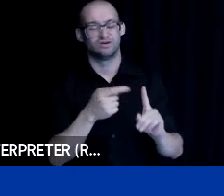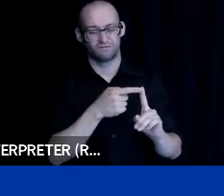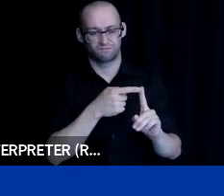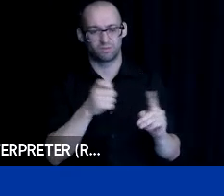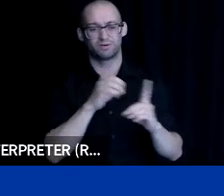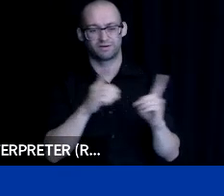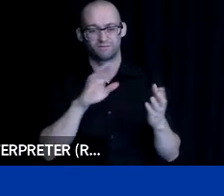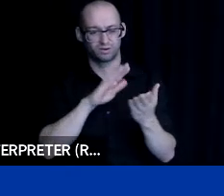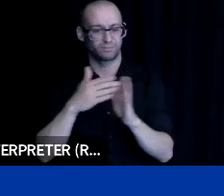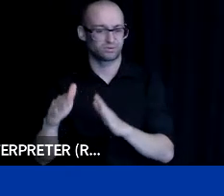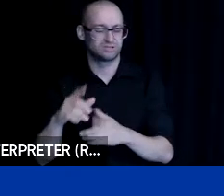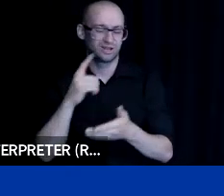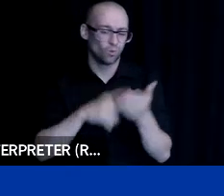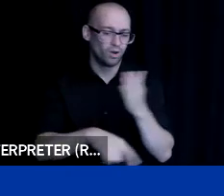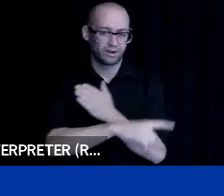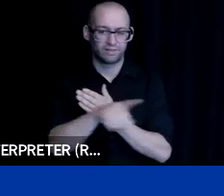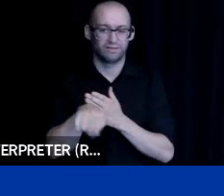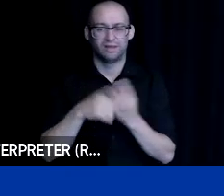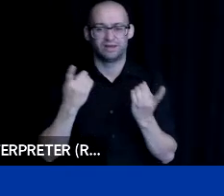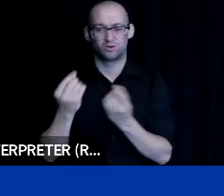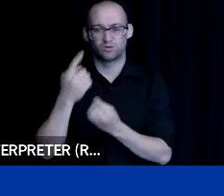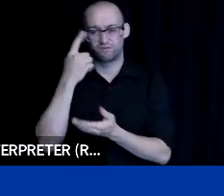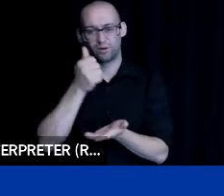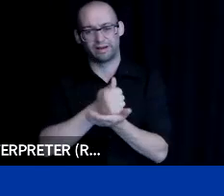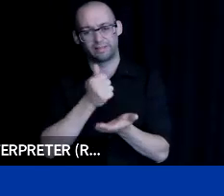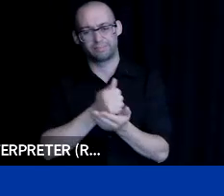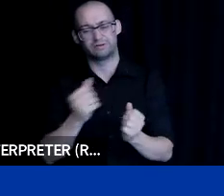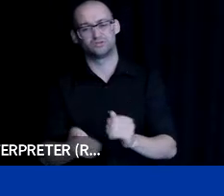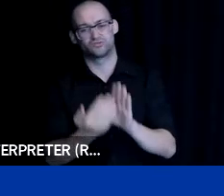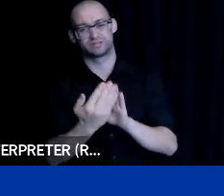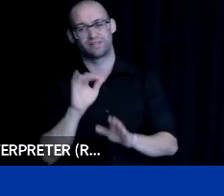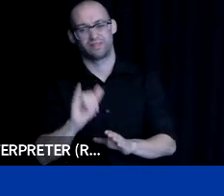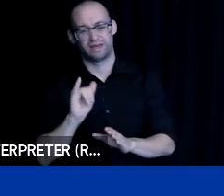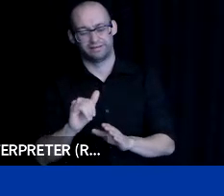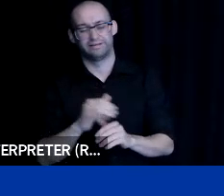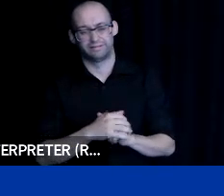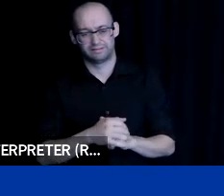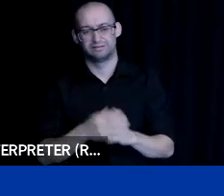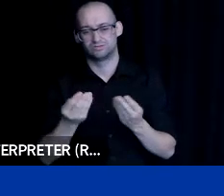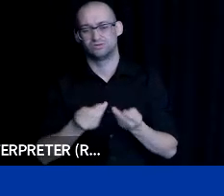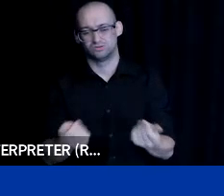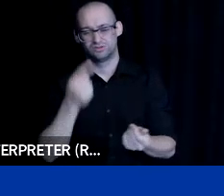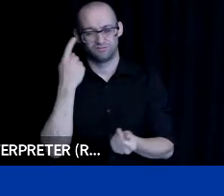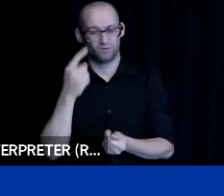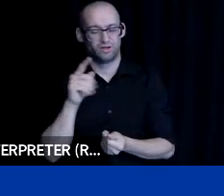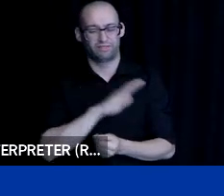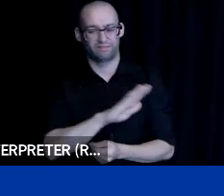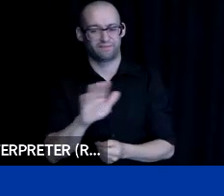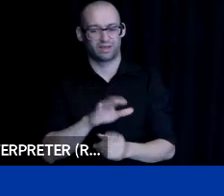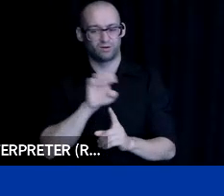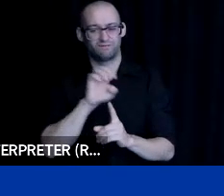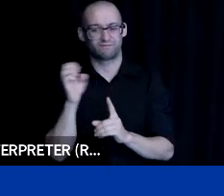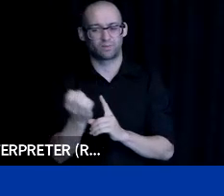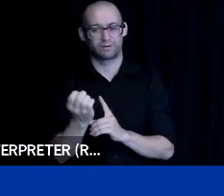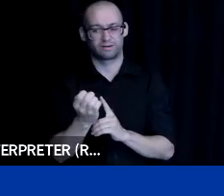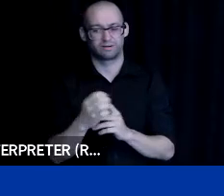doing to help address barriers and solutions that they have seen within their environment be